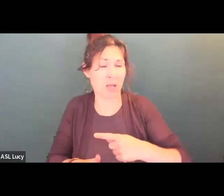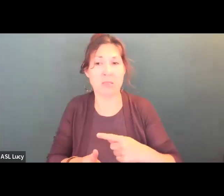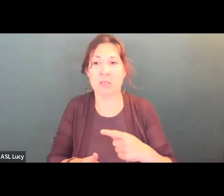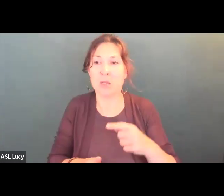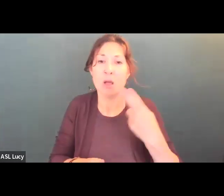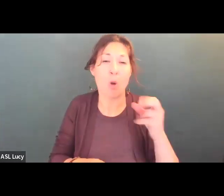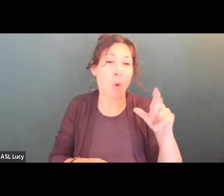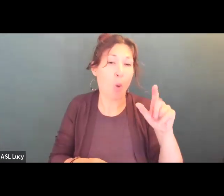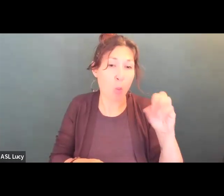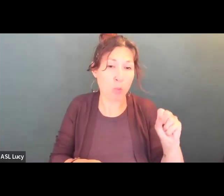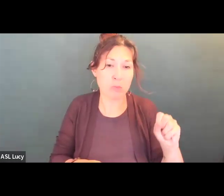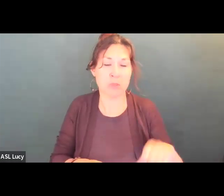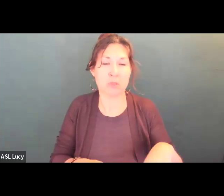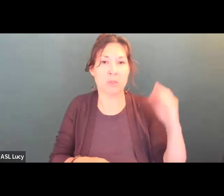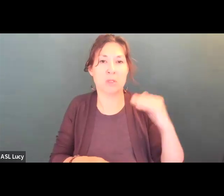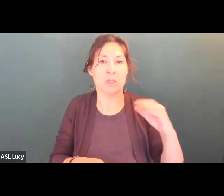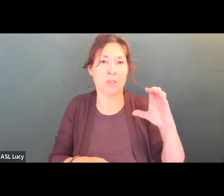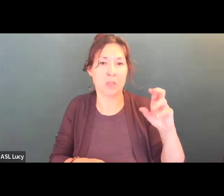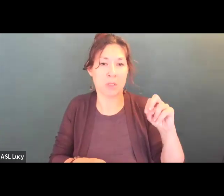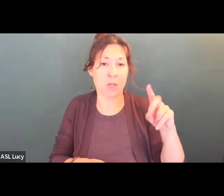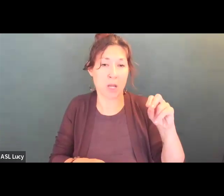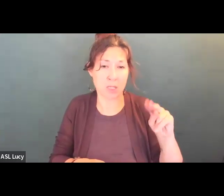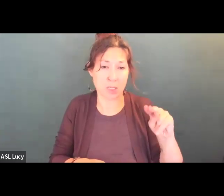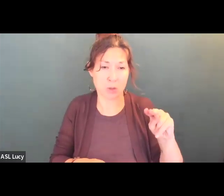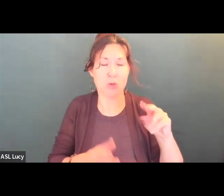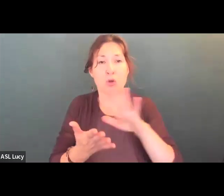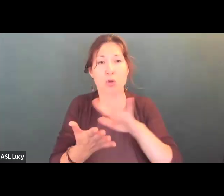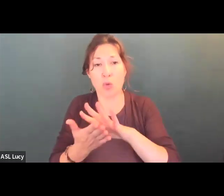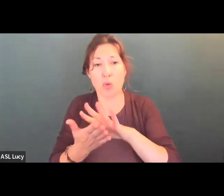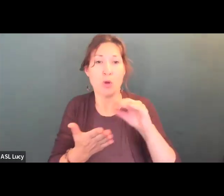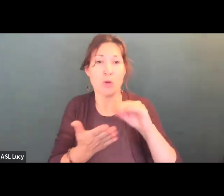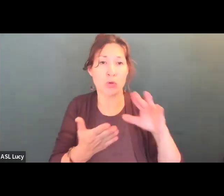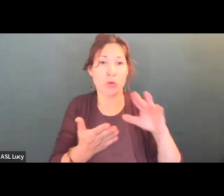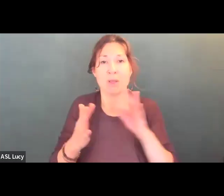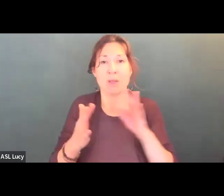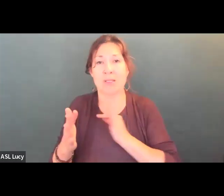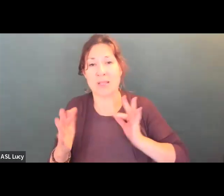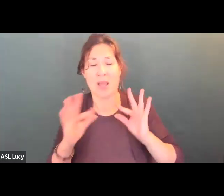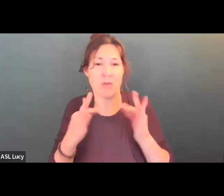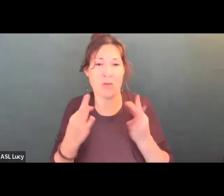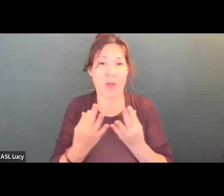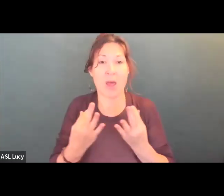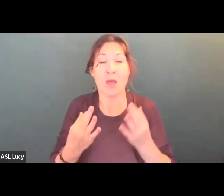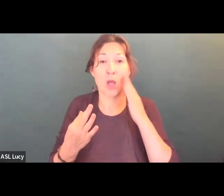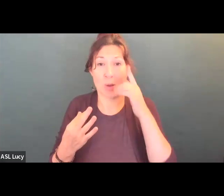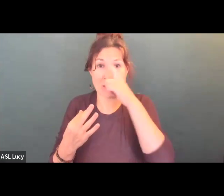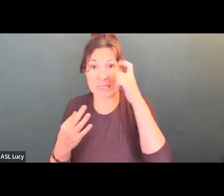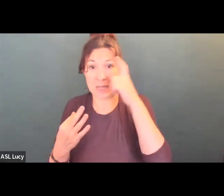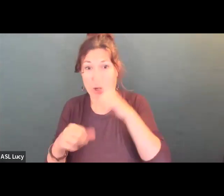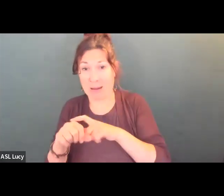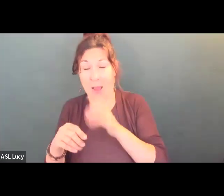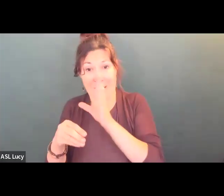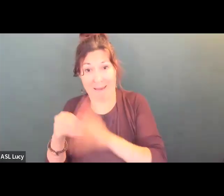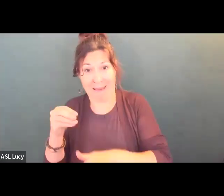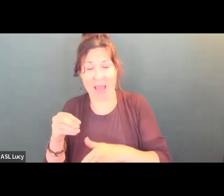Condon schools, students, staff, and families celebrated the end of summer vacation and the start of a new school year with lots